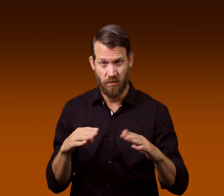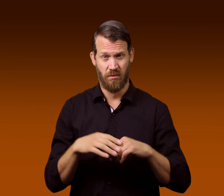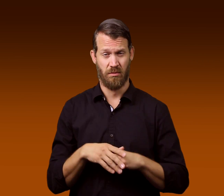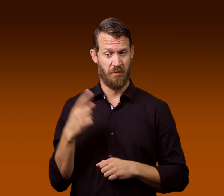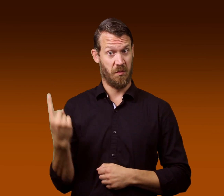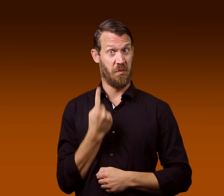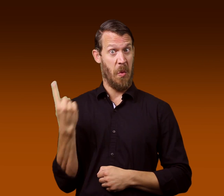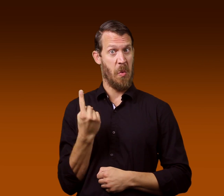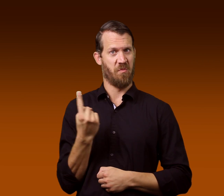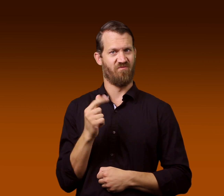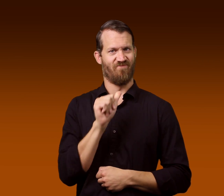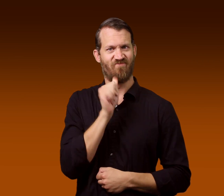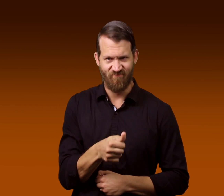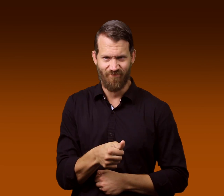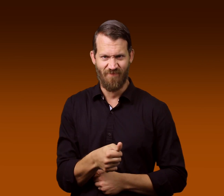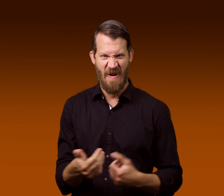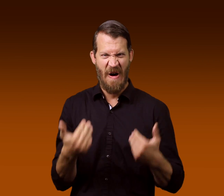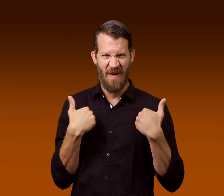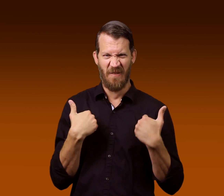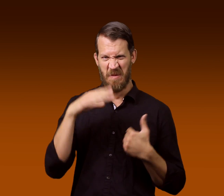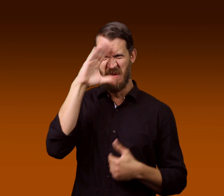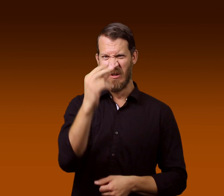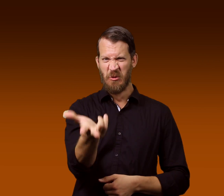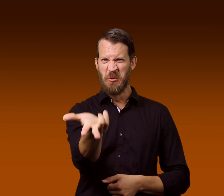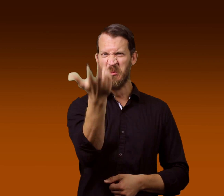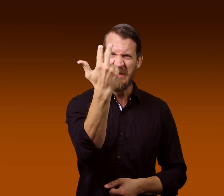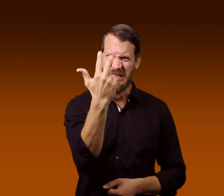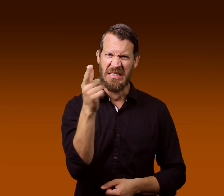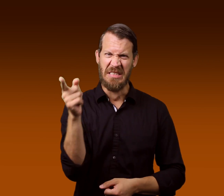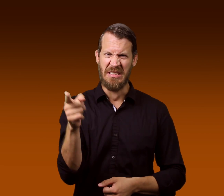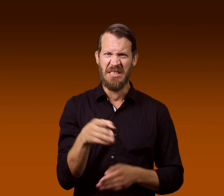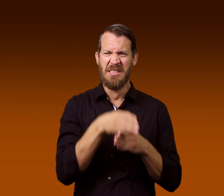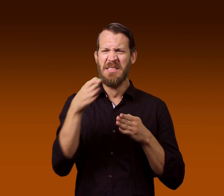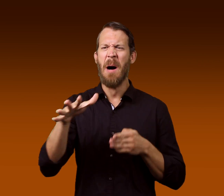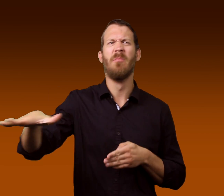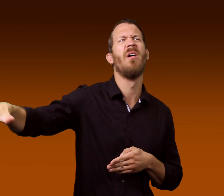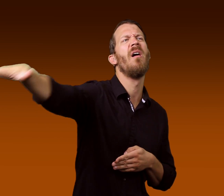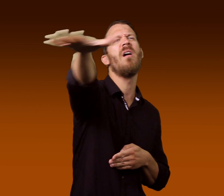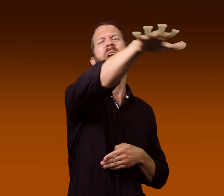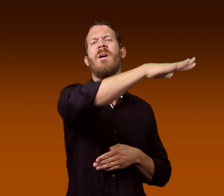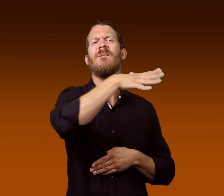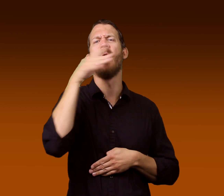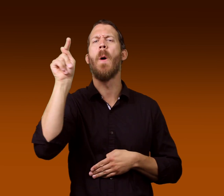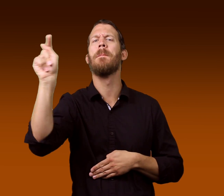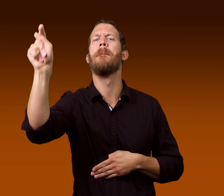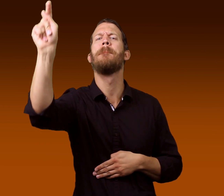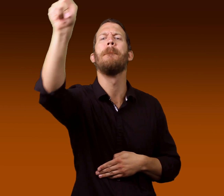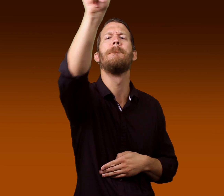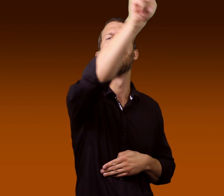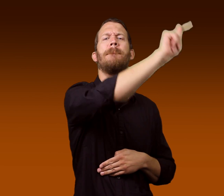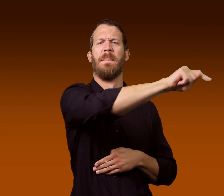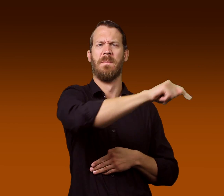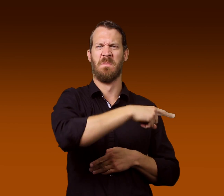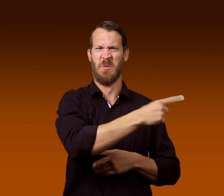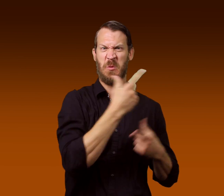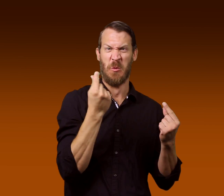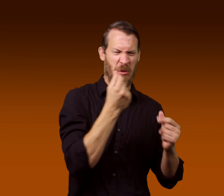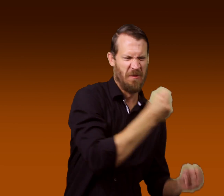alone. 3 men from the neighboring farms were in the wagon, along with